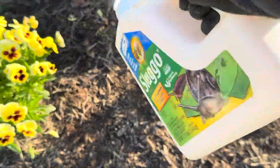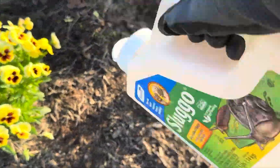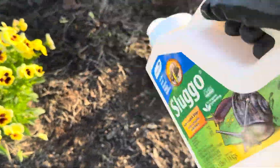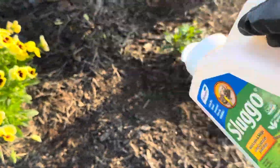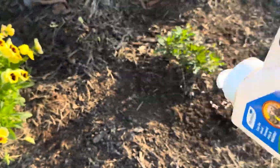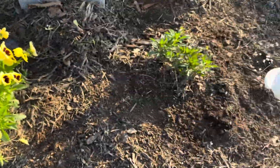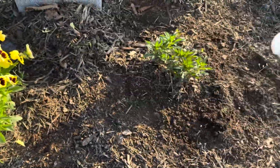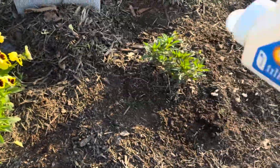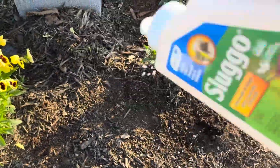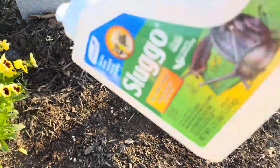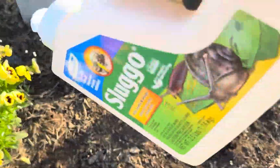clean.